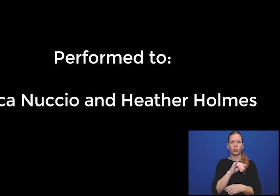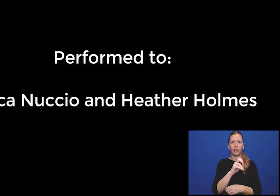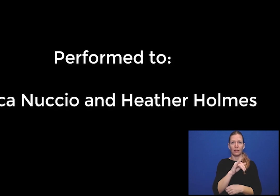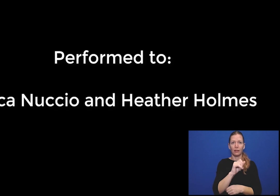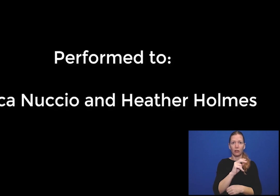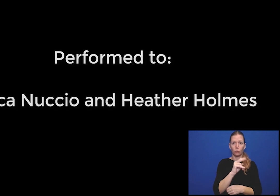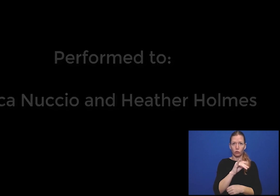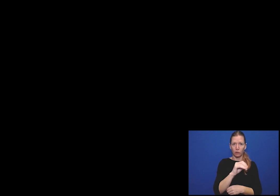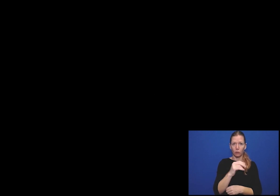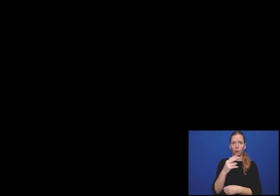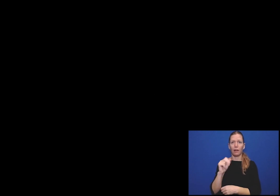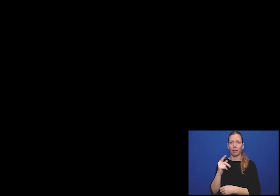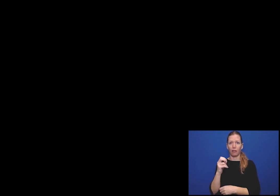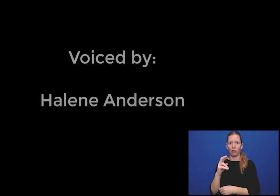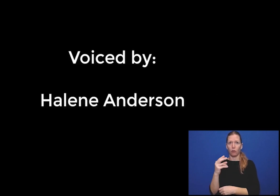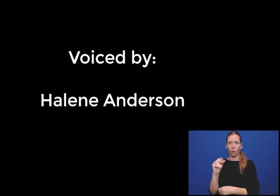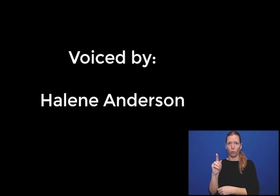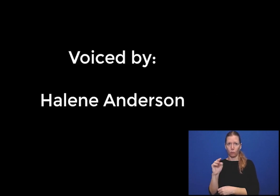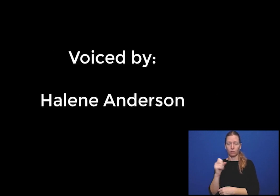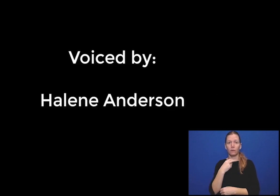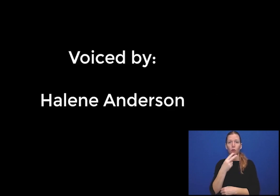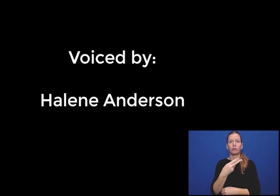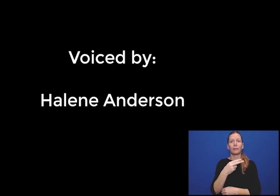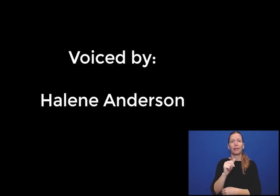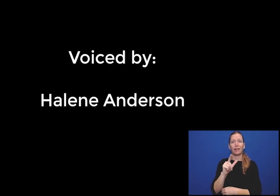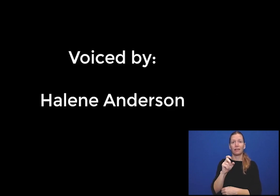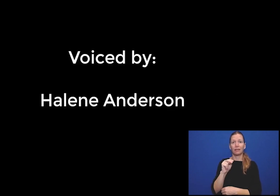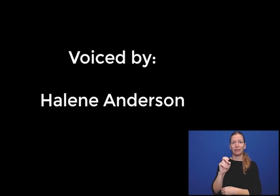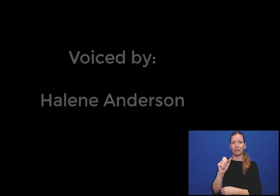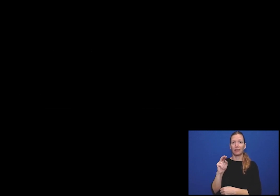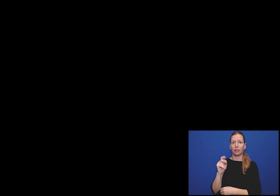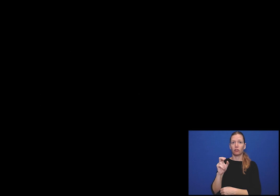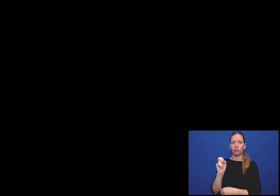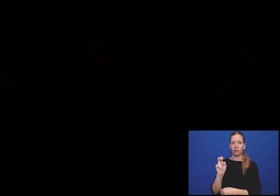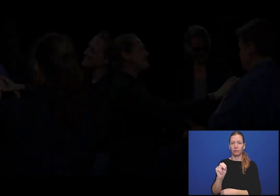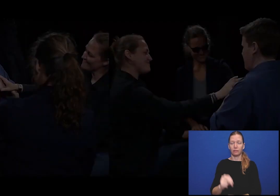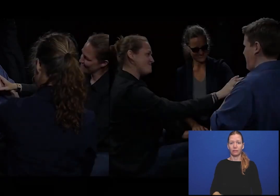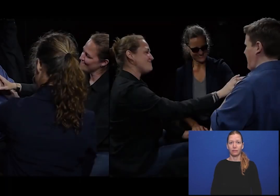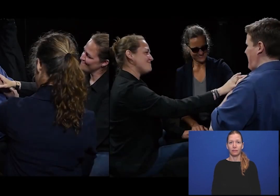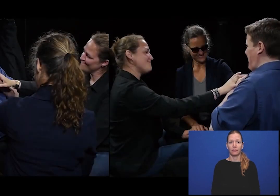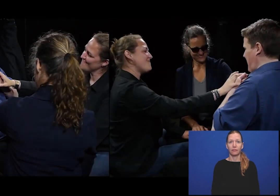Nuccio and Heather Holmes. Voiced by Halleen Anderson.